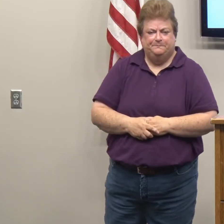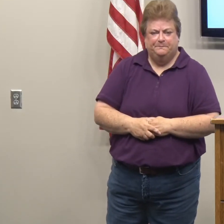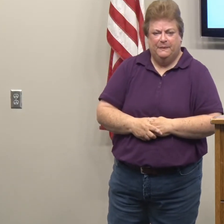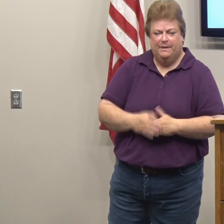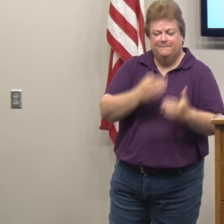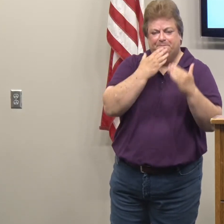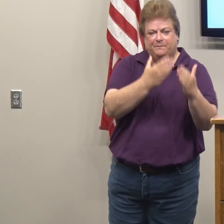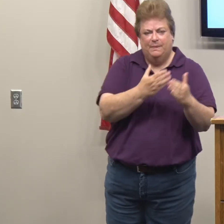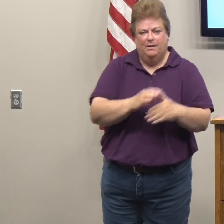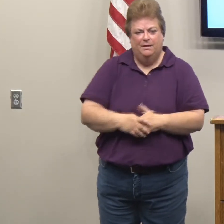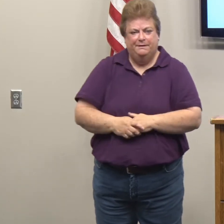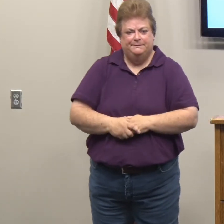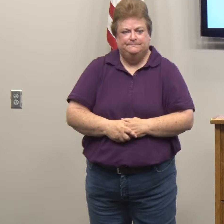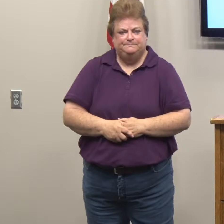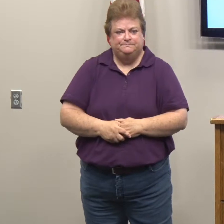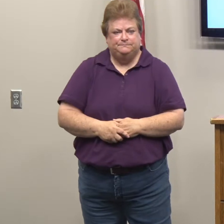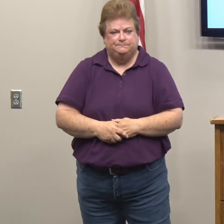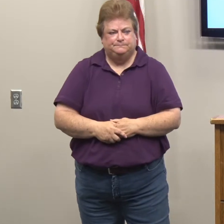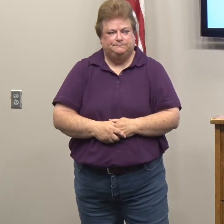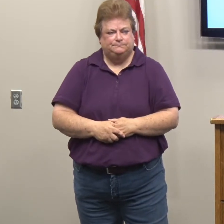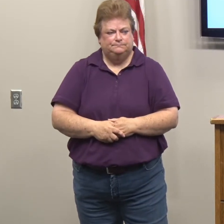All right, thank you. Mhm.